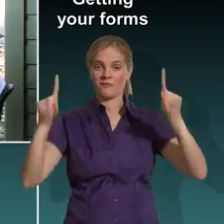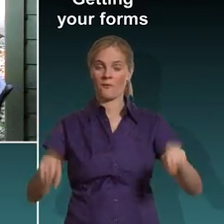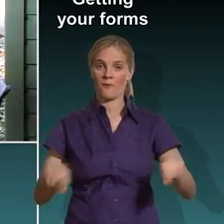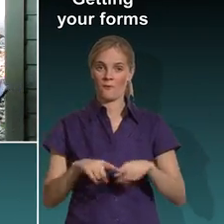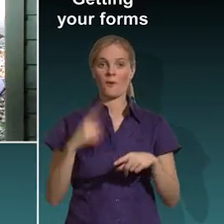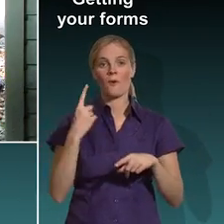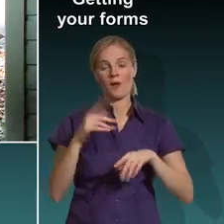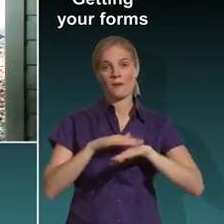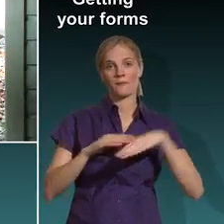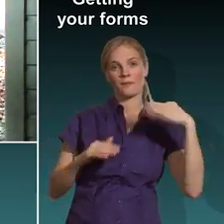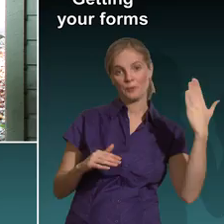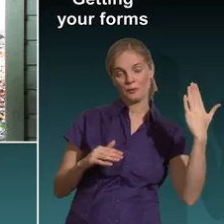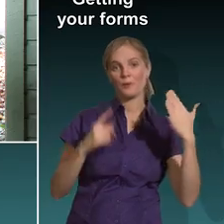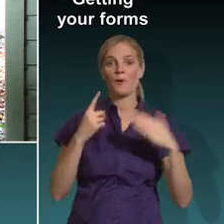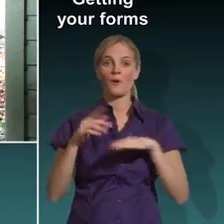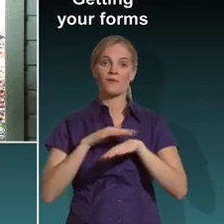both blue and brown.